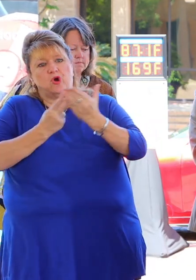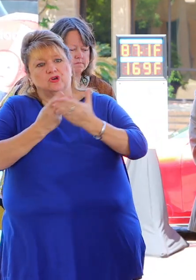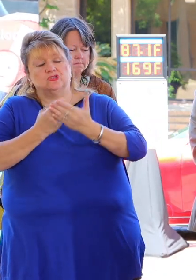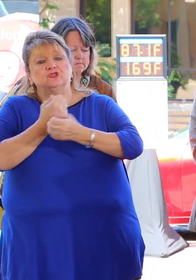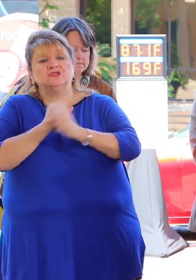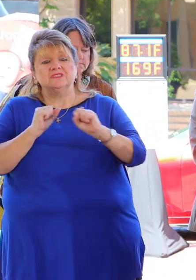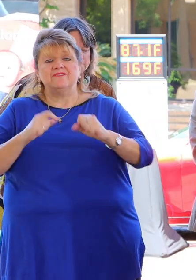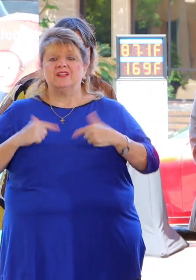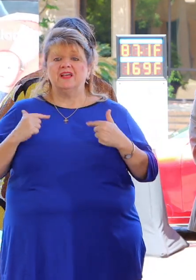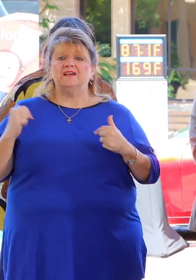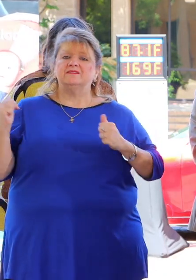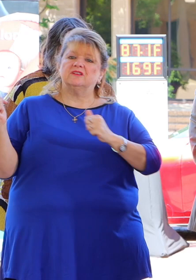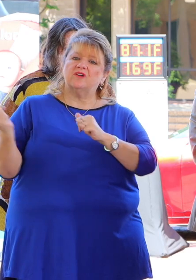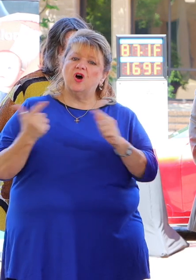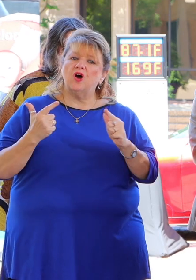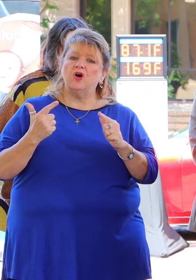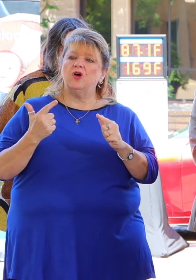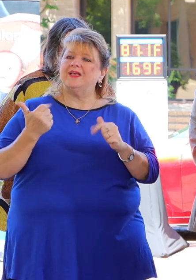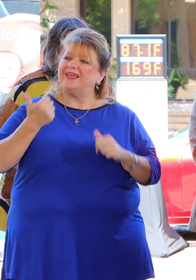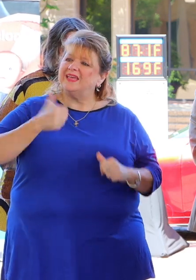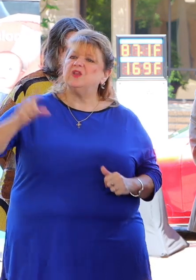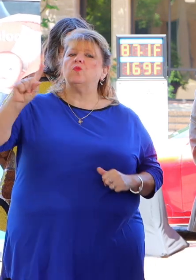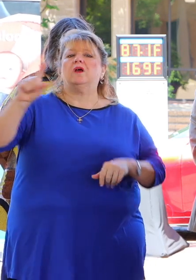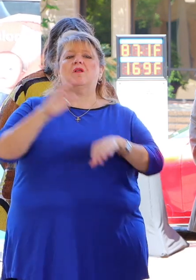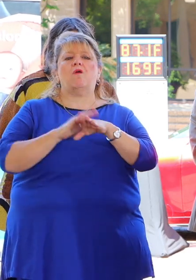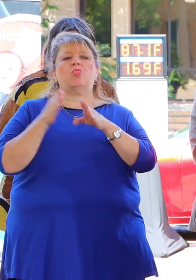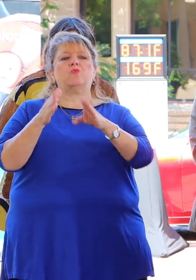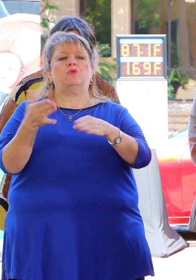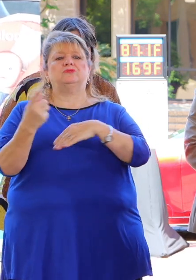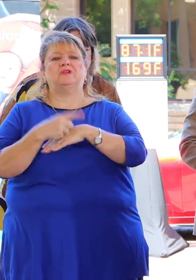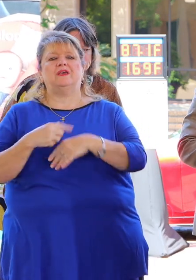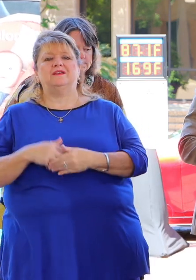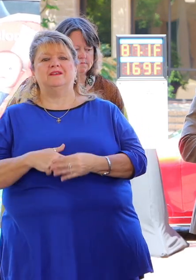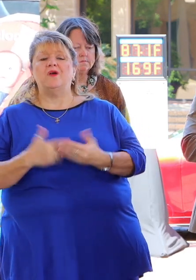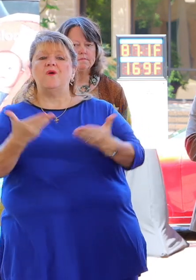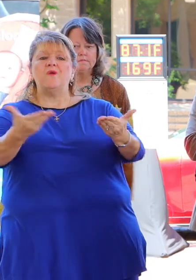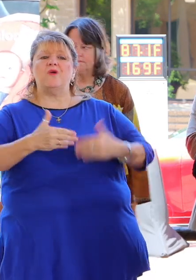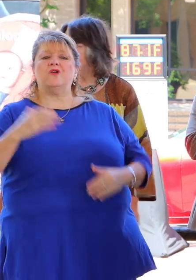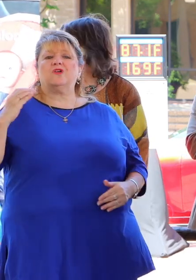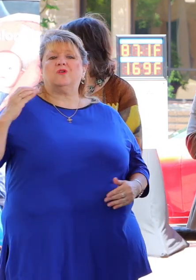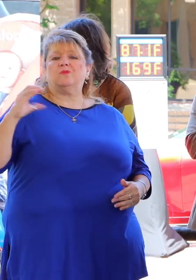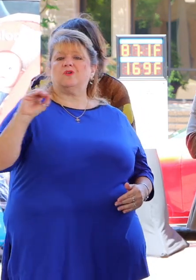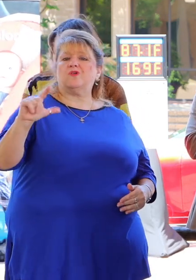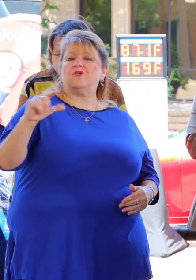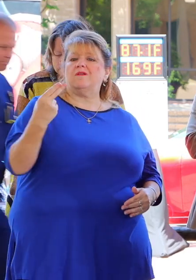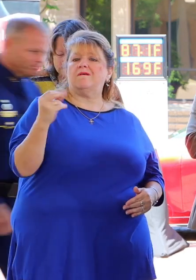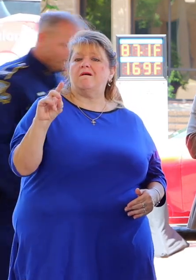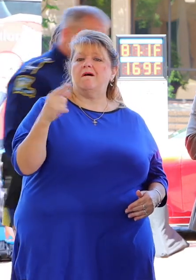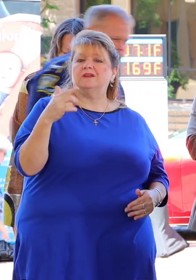the lives of all road users. Help me please welcome Colonel Hodges.